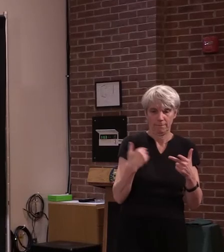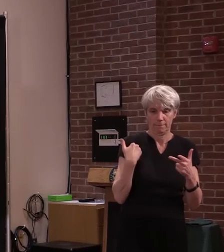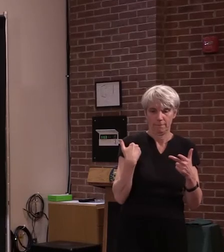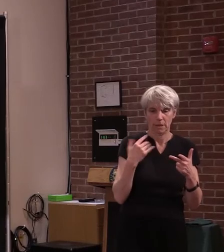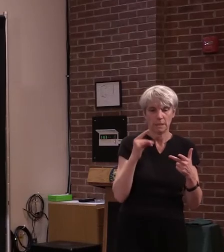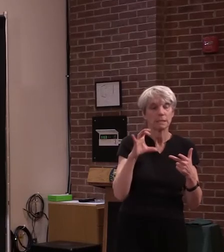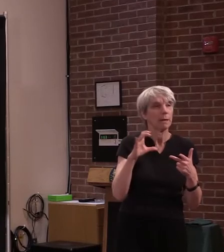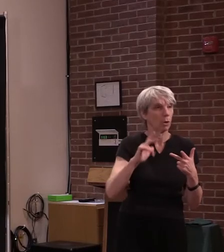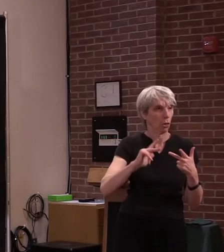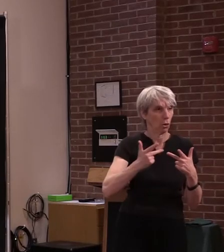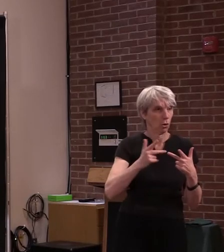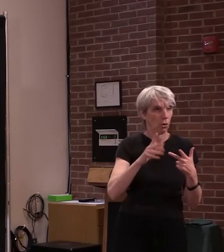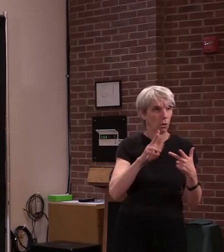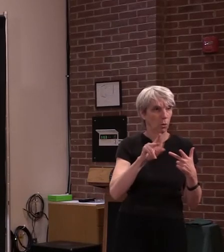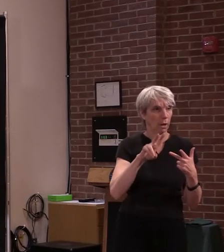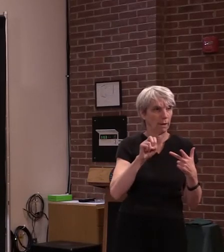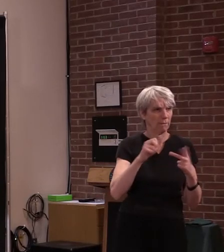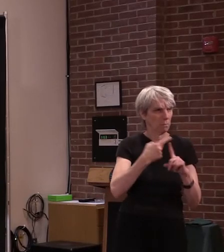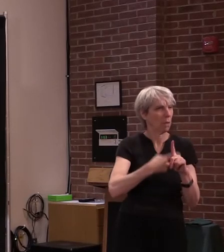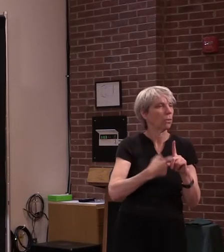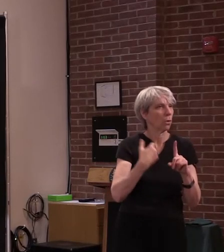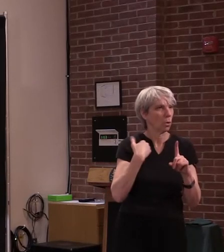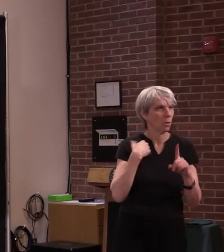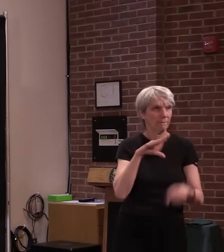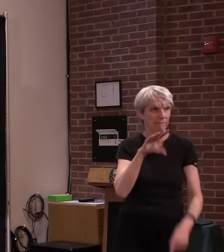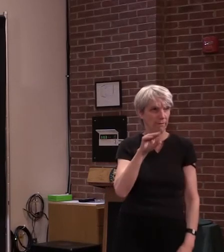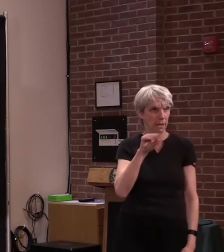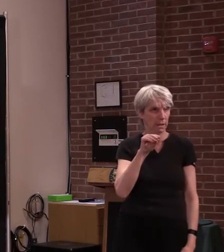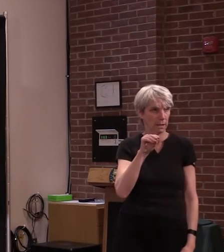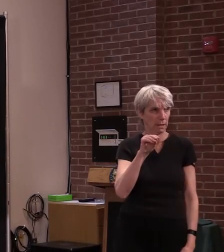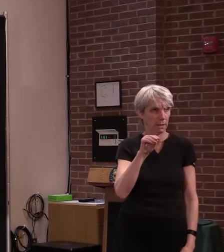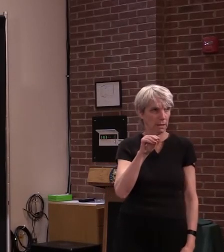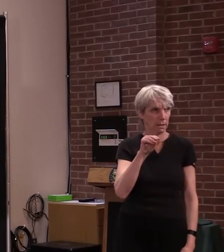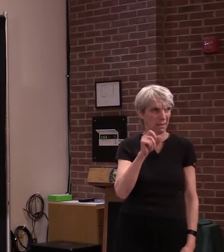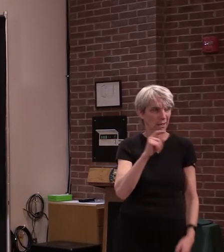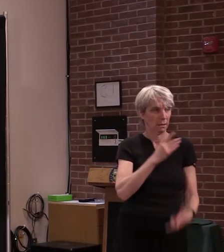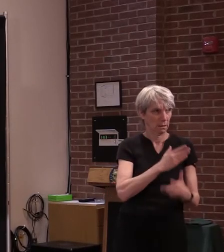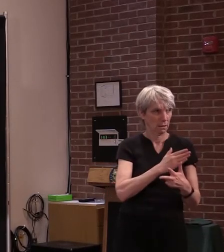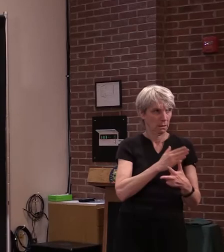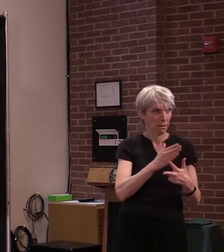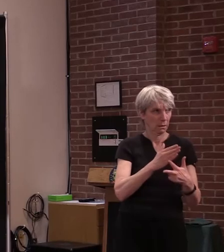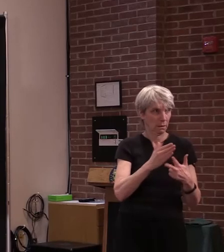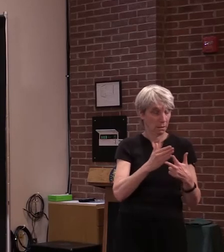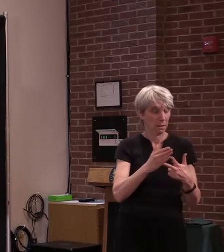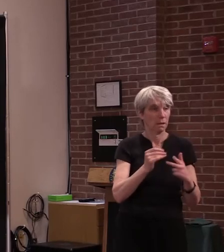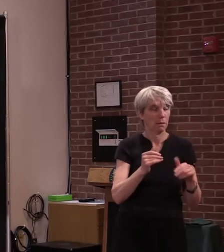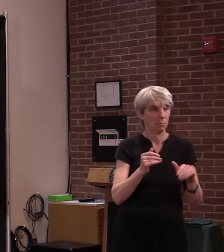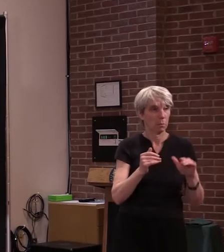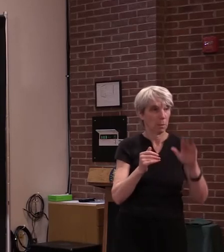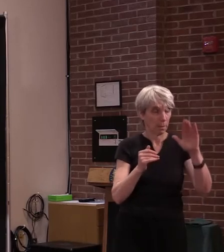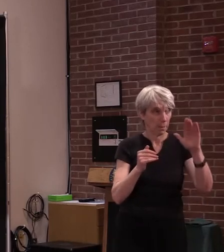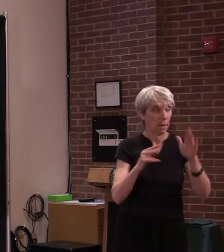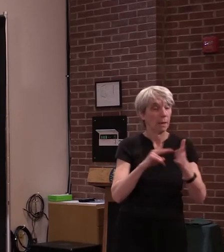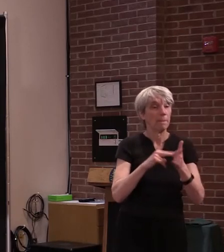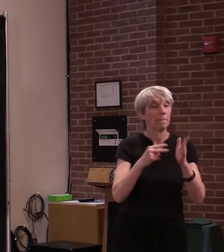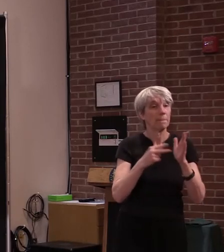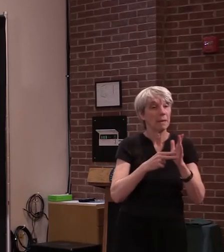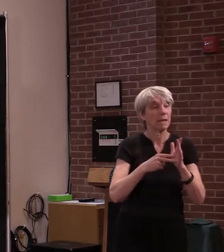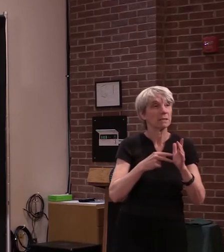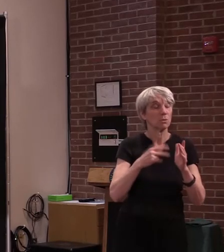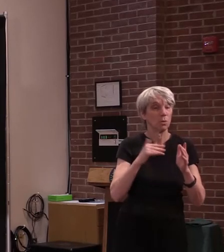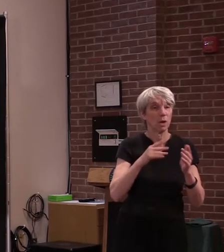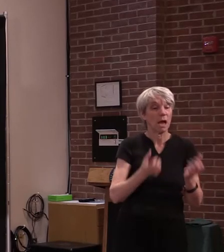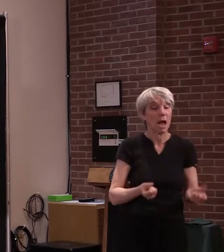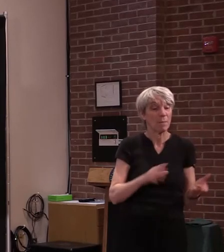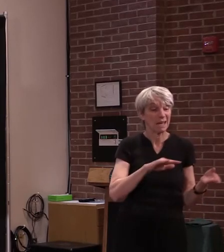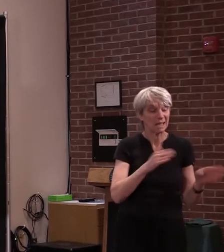December, a month ago, was 50. So that, in other words, the death rate has been going up steadily, leaving